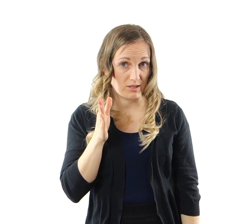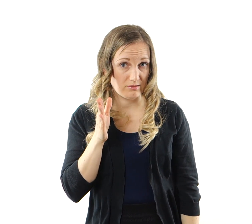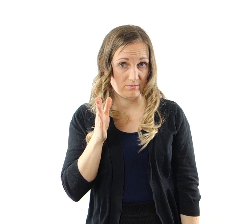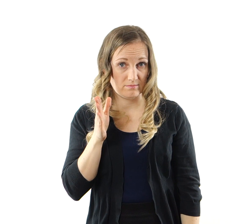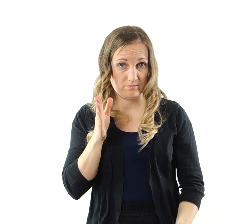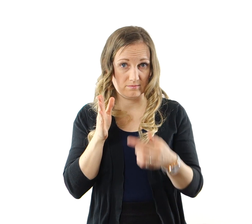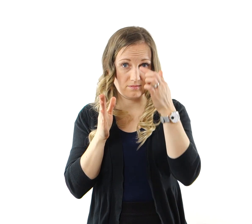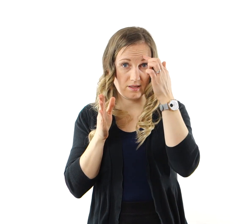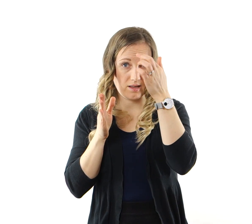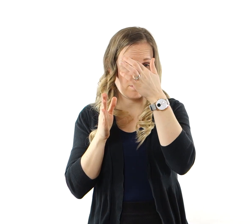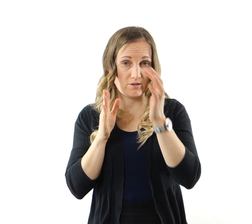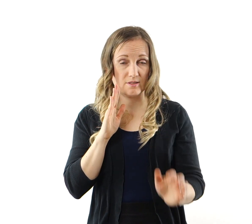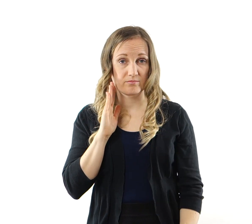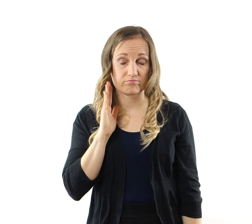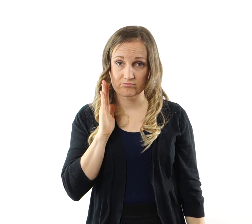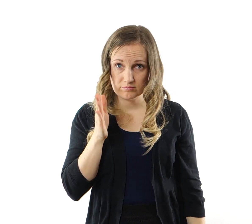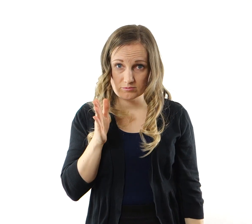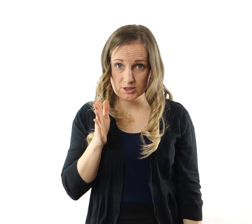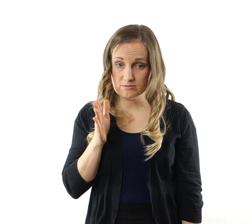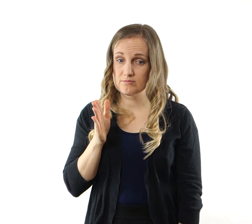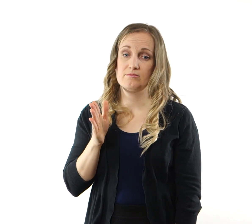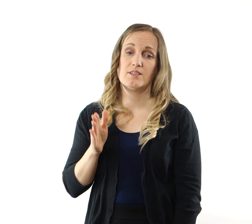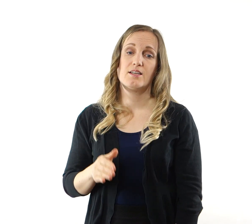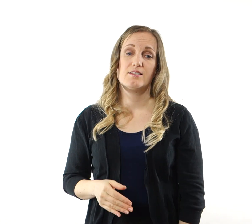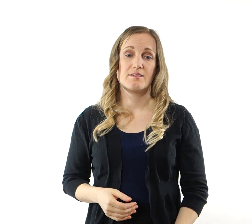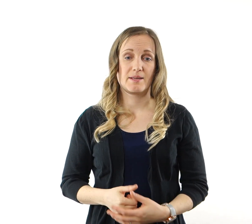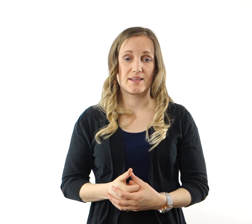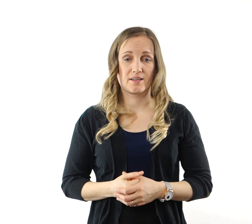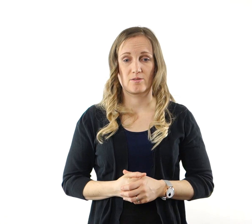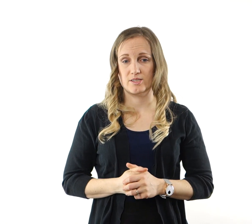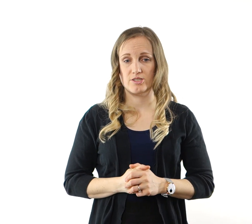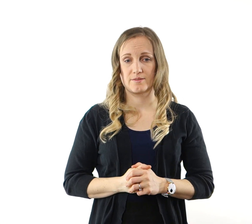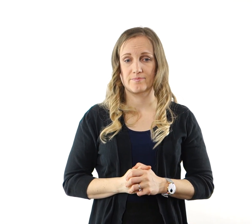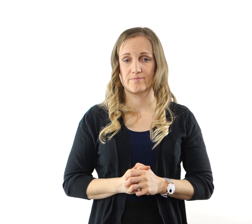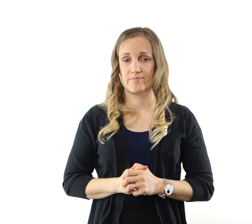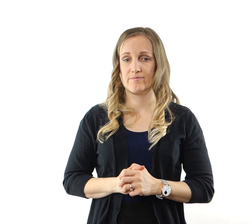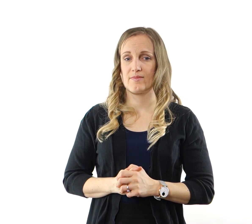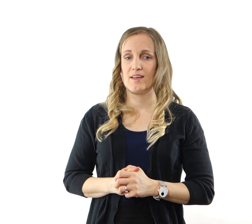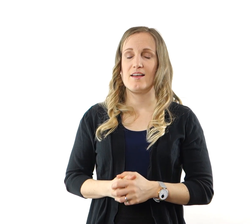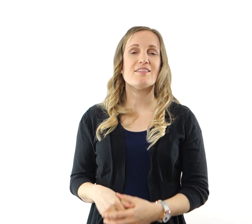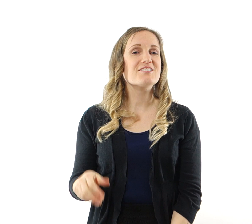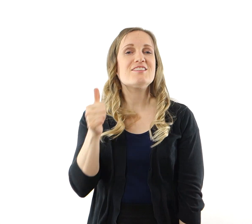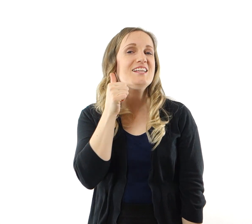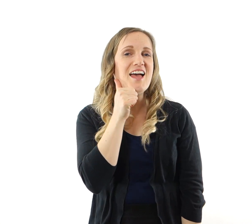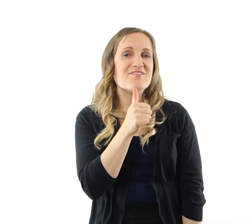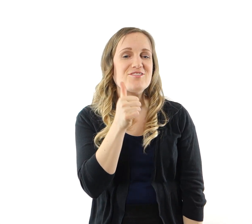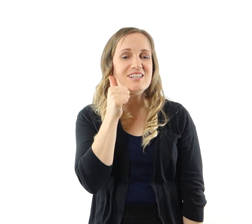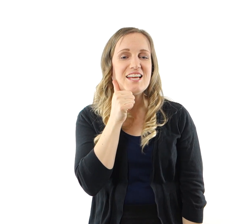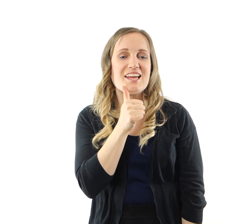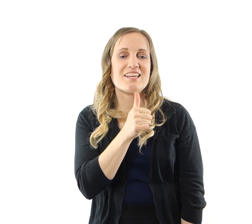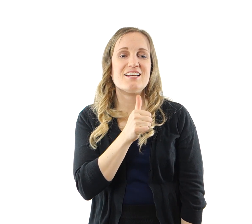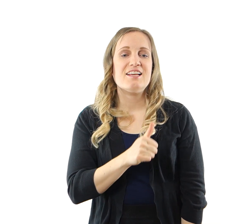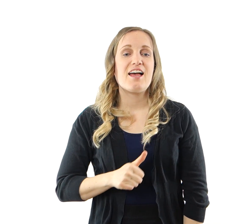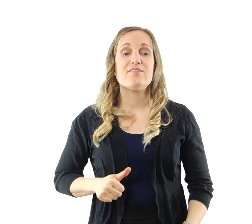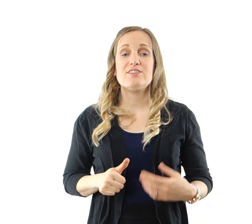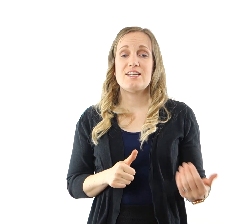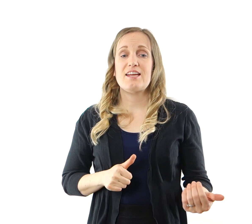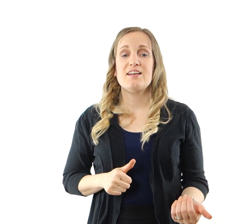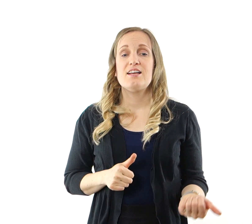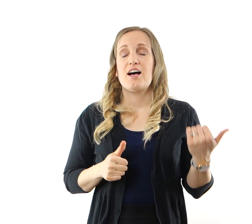Will. Eyebrows up. Will. To make that a question. And then you sign every day. Every day I'll